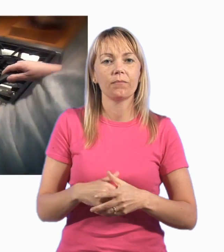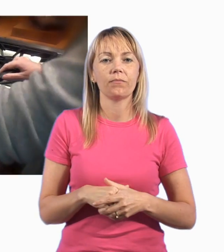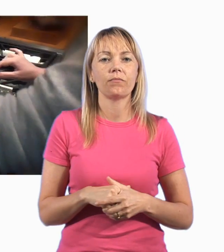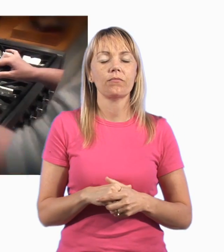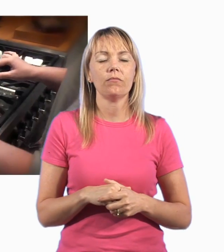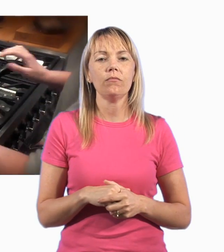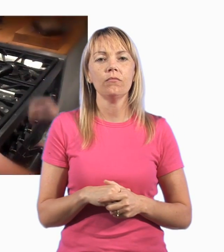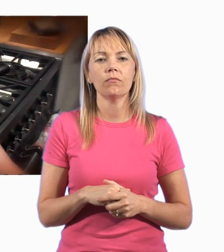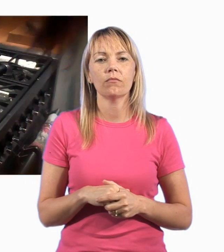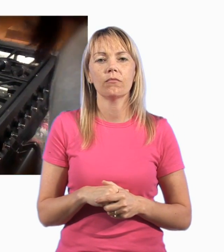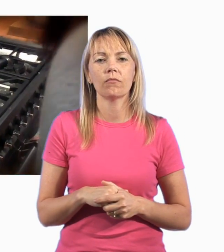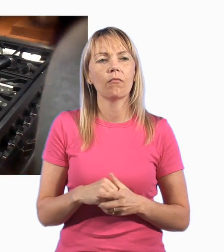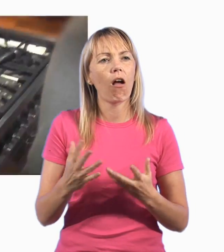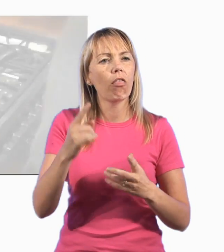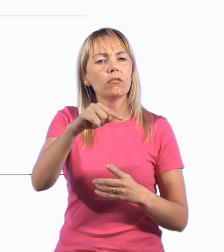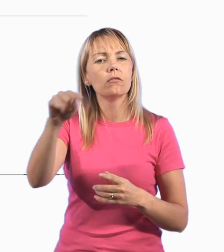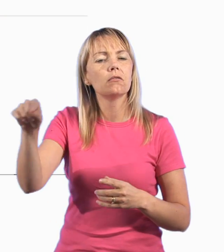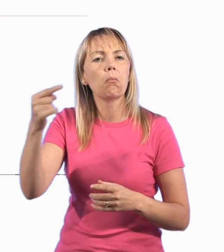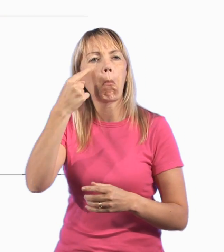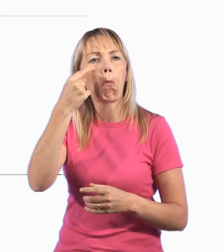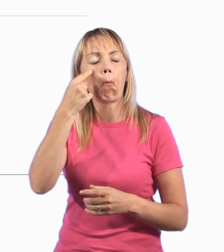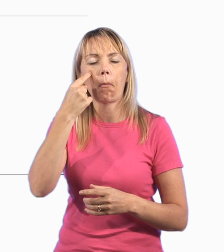I wonder how everybody else did.